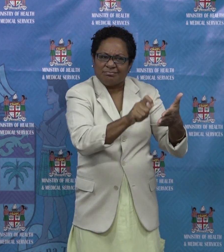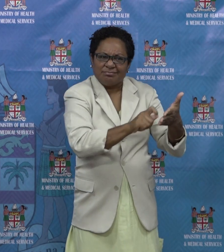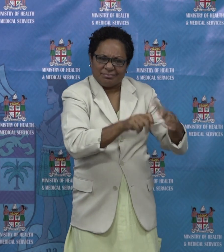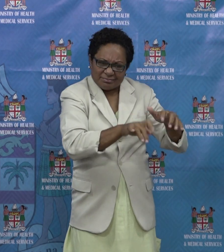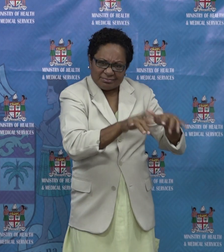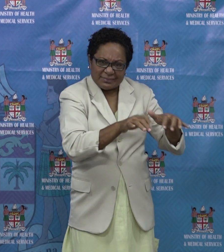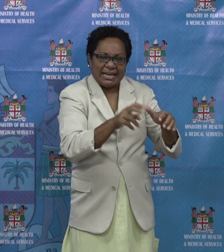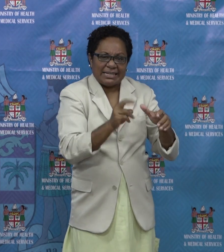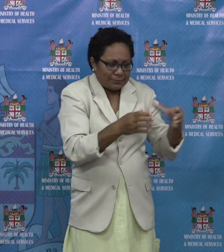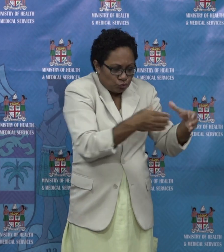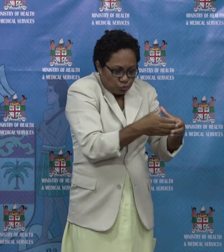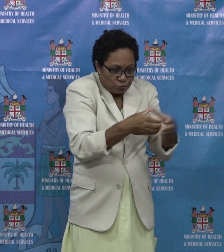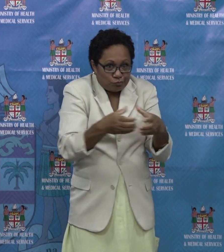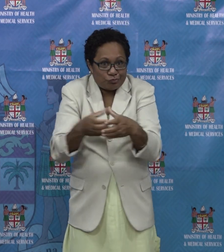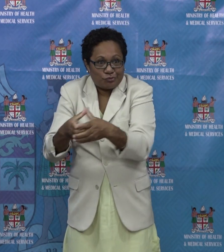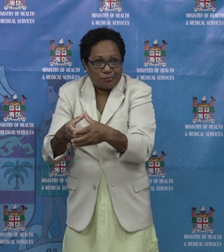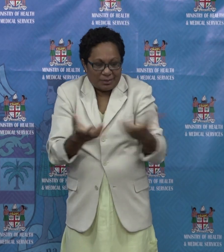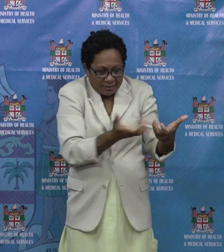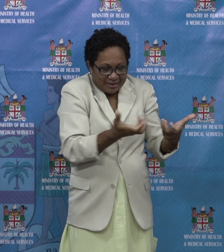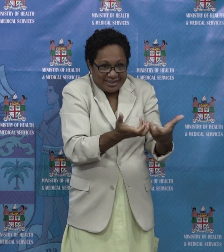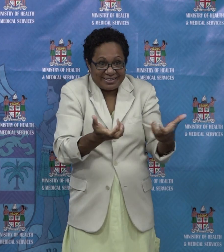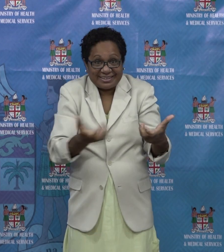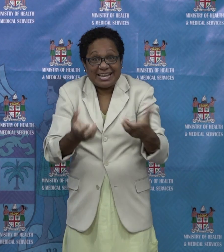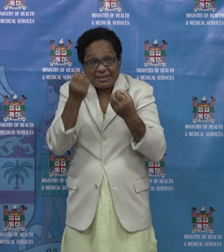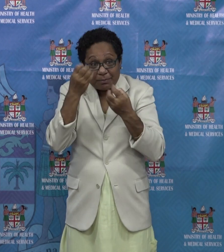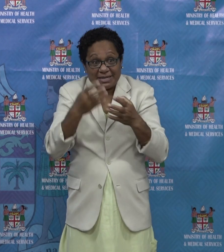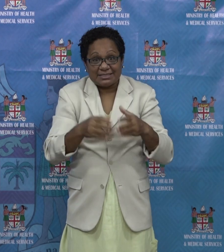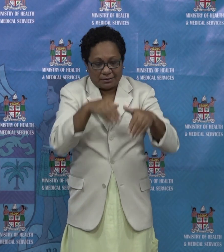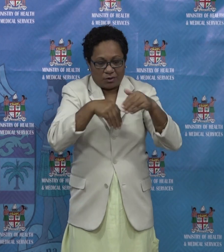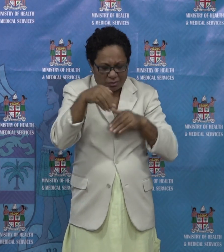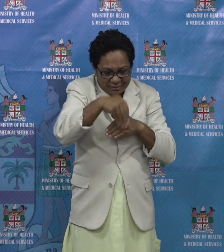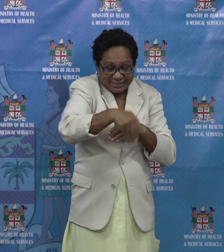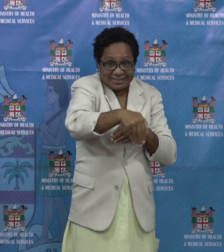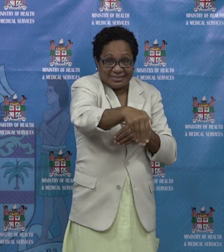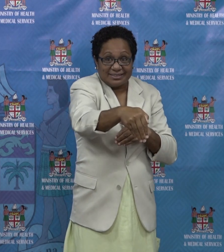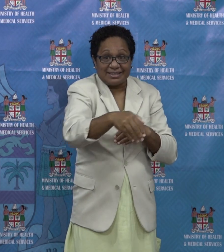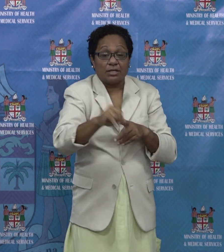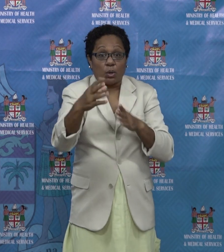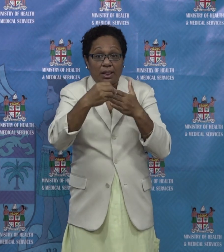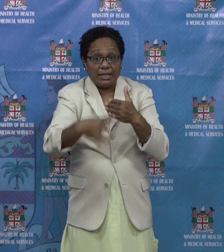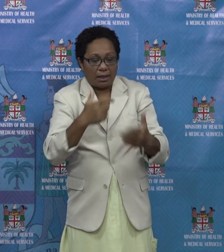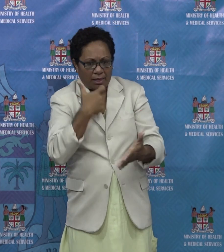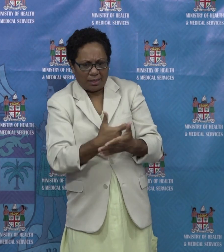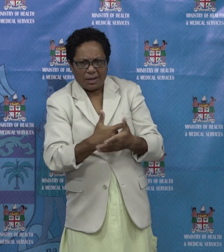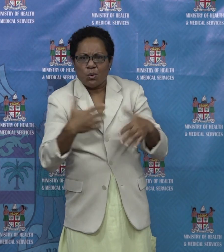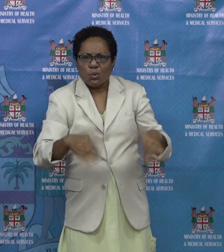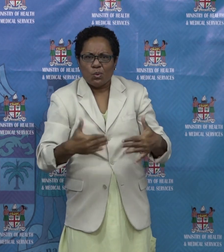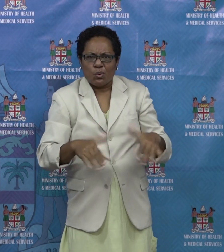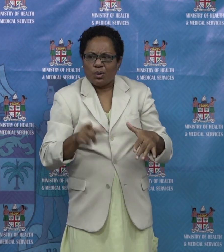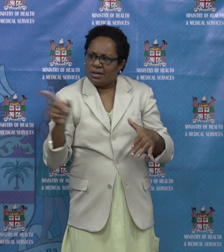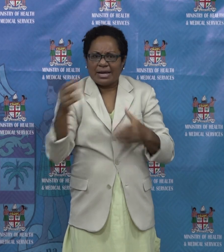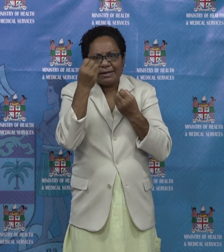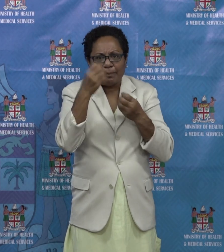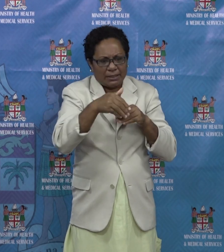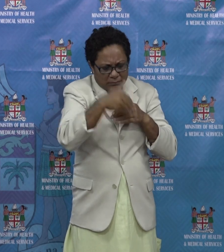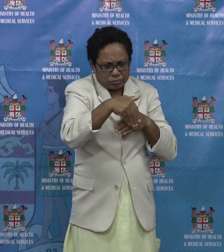to be categorized. Some of our leaders have been up there and they marvel at how detailed that categorization and logging is,